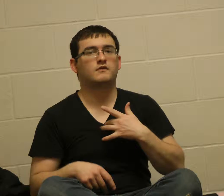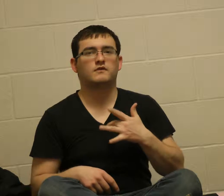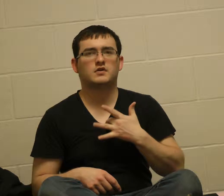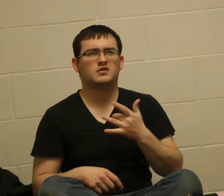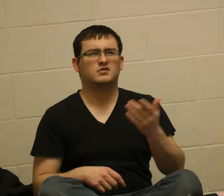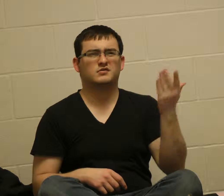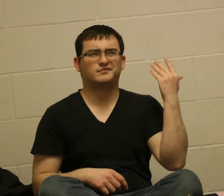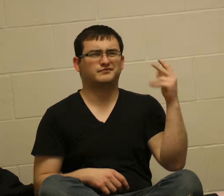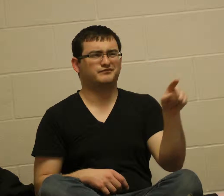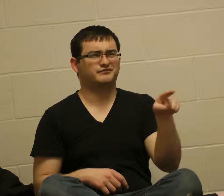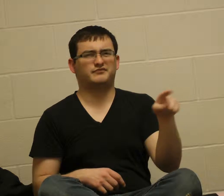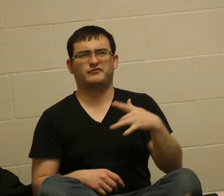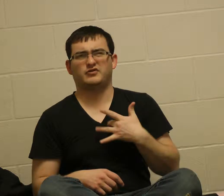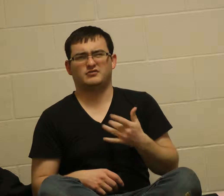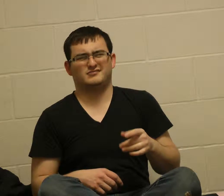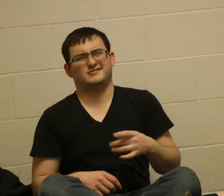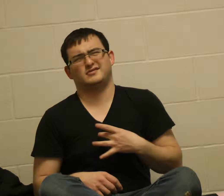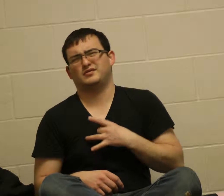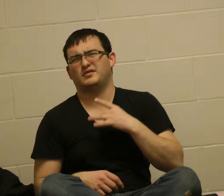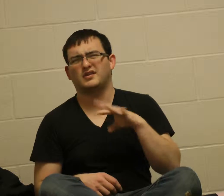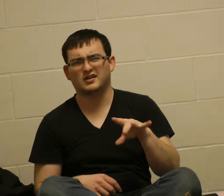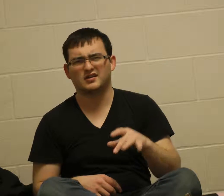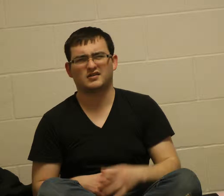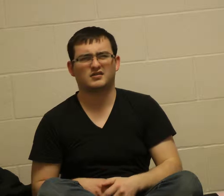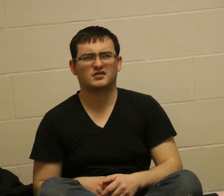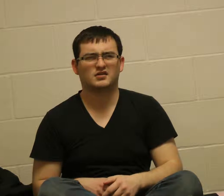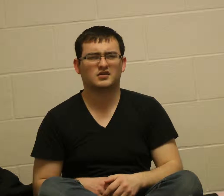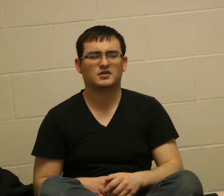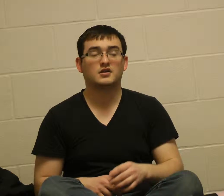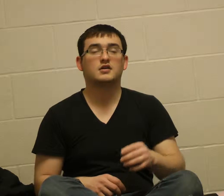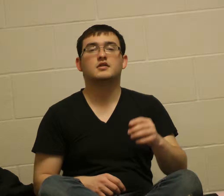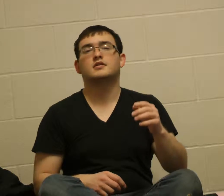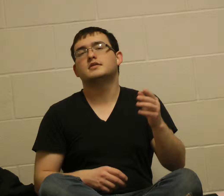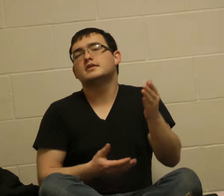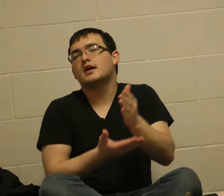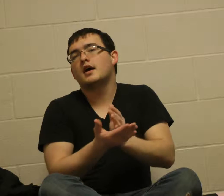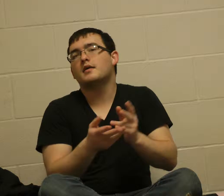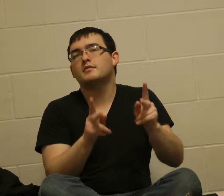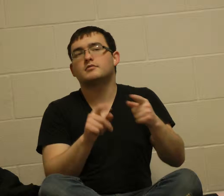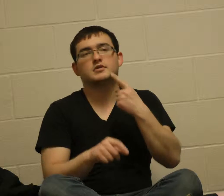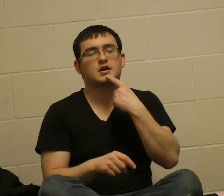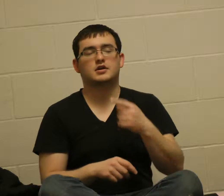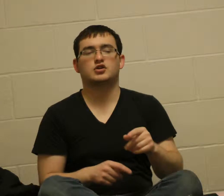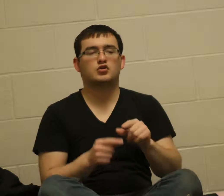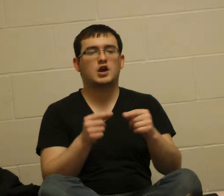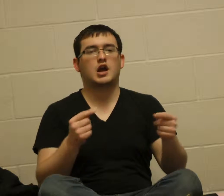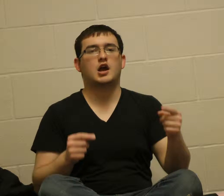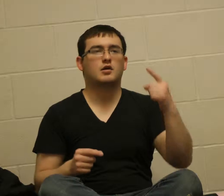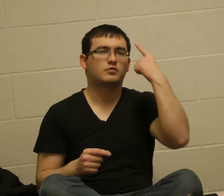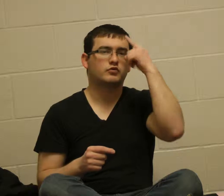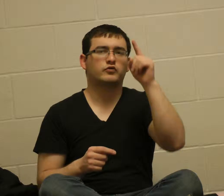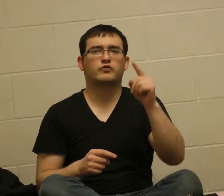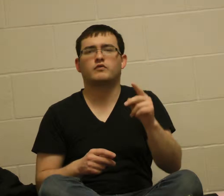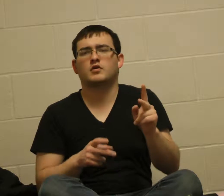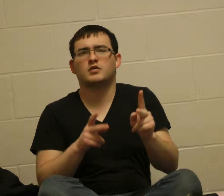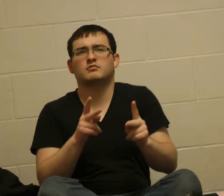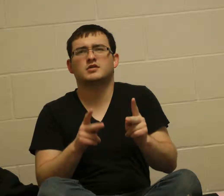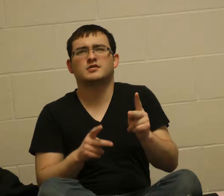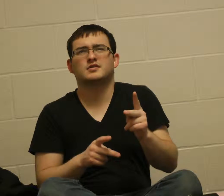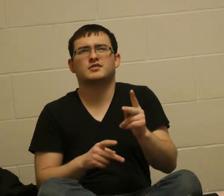talked to said, well, grammar is only for those people that really want to study it. Those people that want to go to college and open up all the books about grammar.